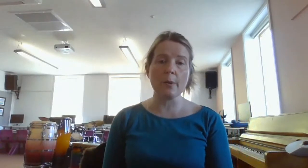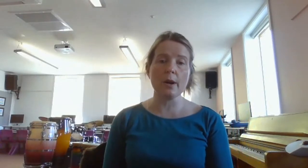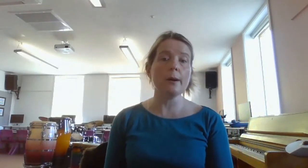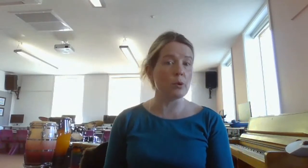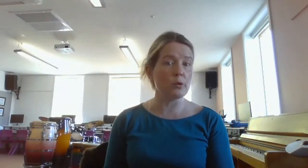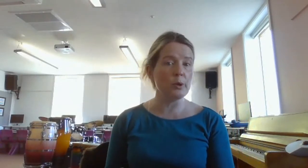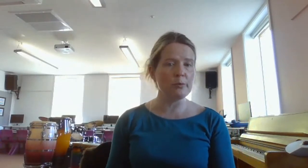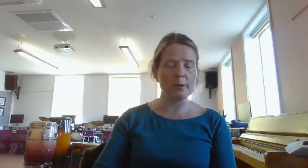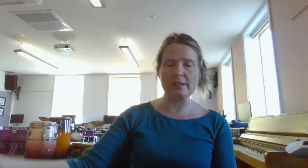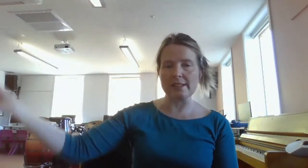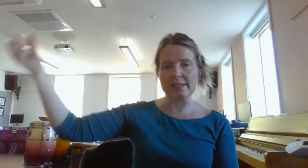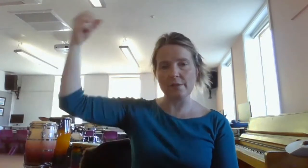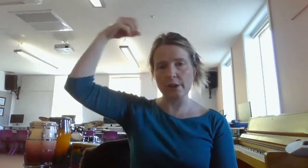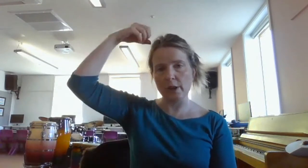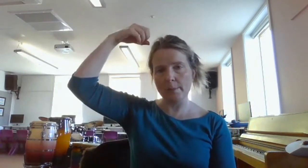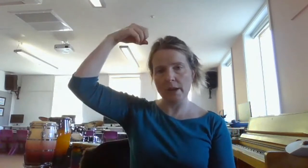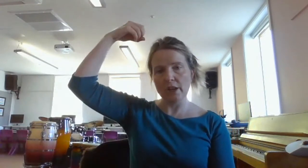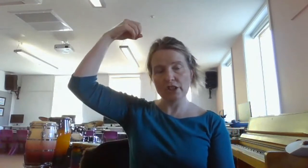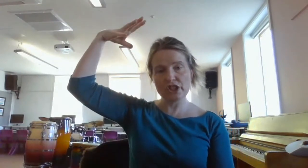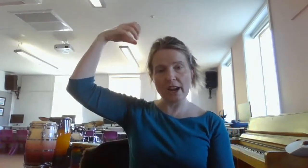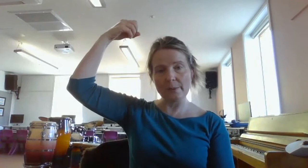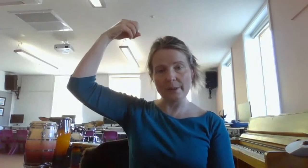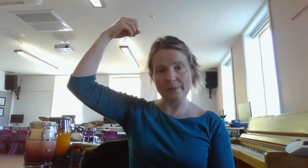shower, more movement because it's a verb. To shower.